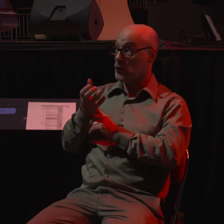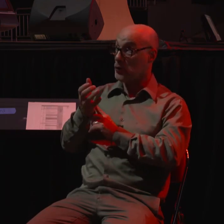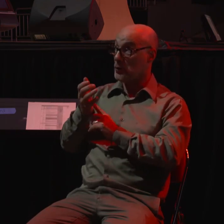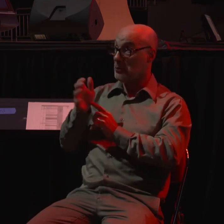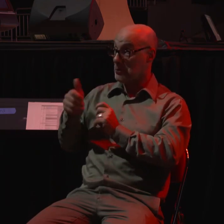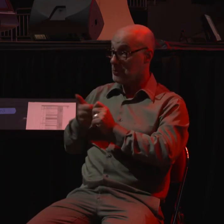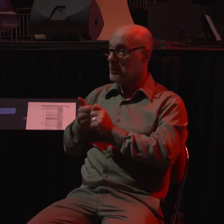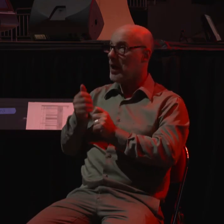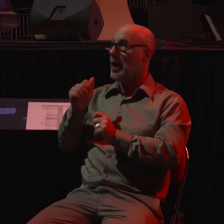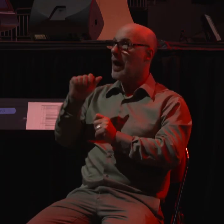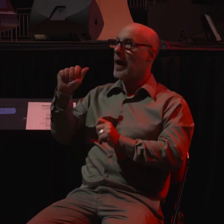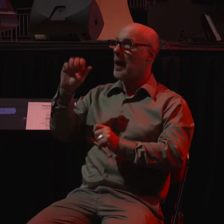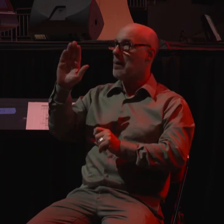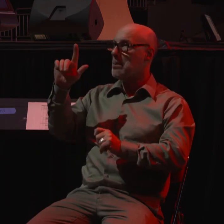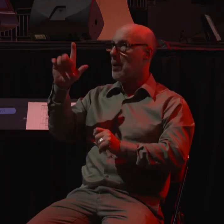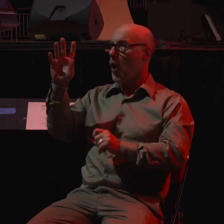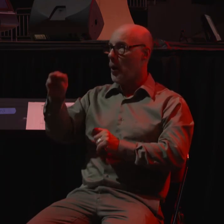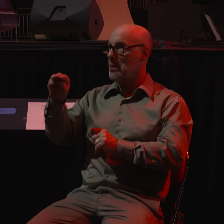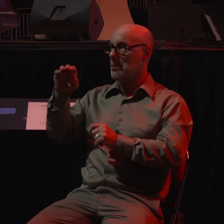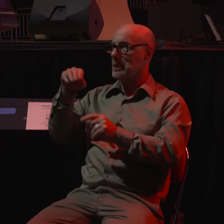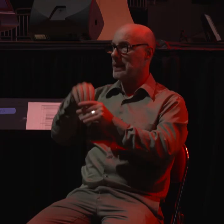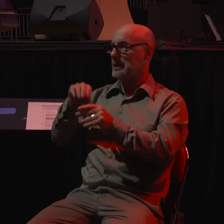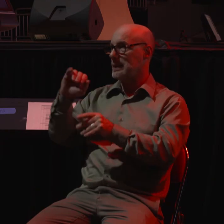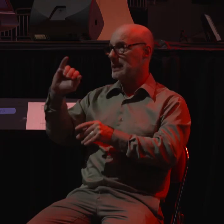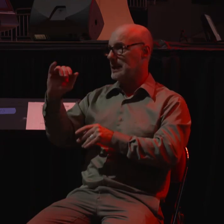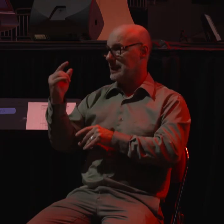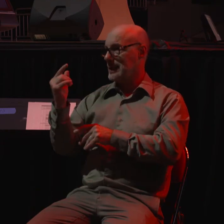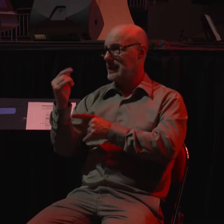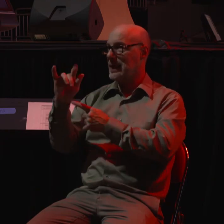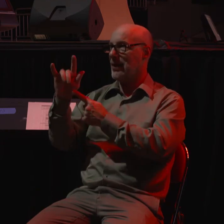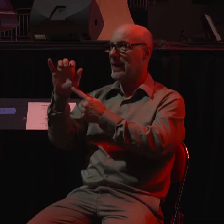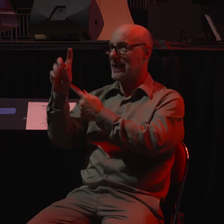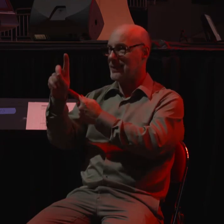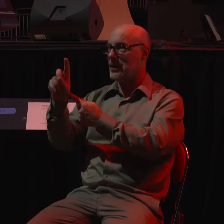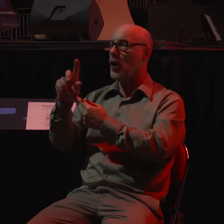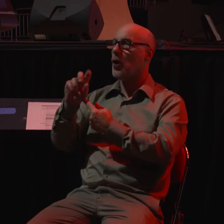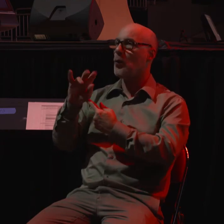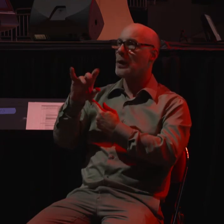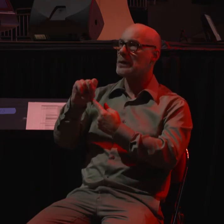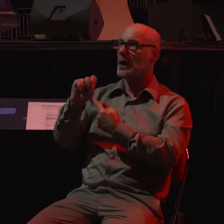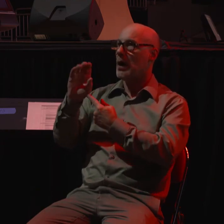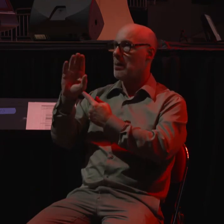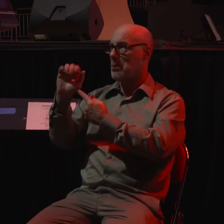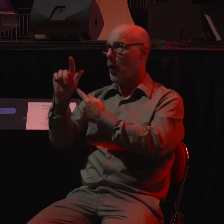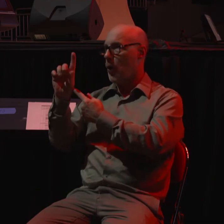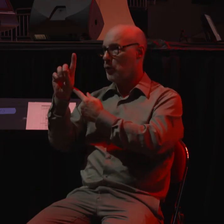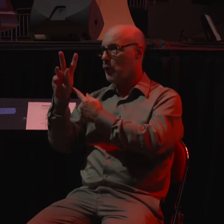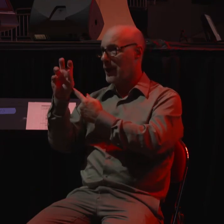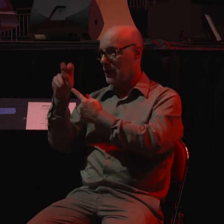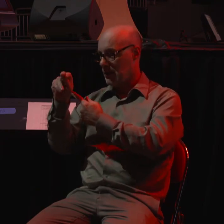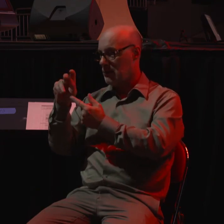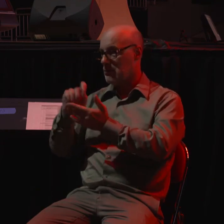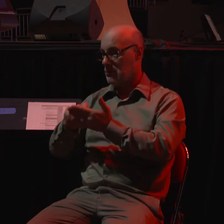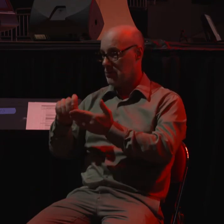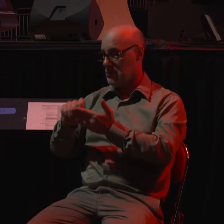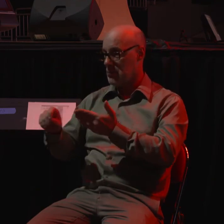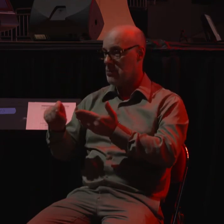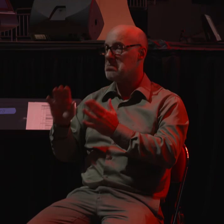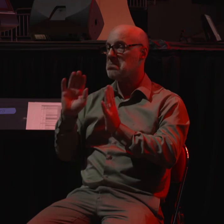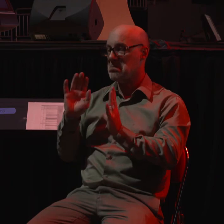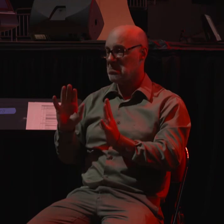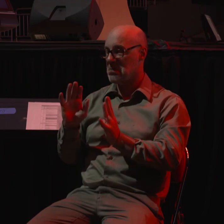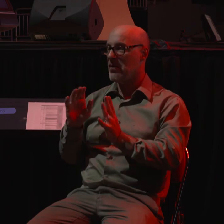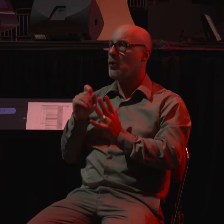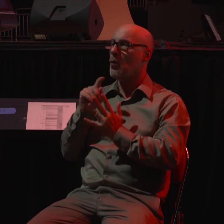a Balm in Gilead by Lewis V. Baldwin Jr. And so those are